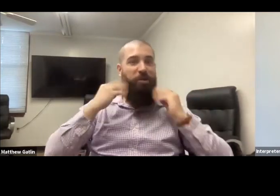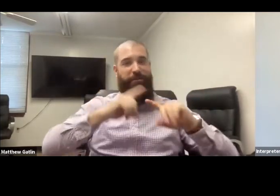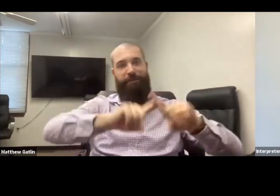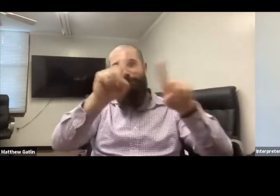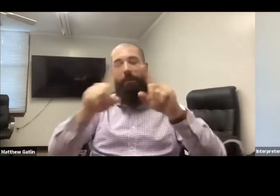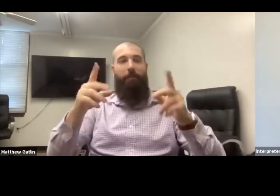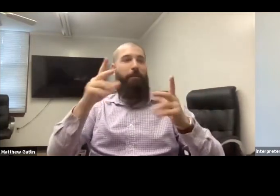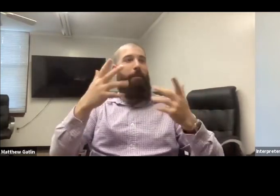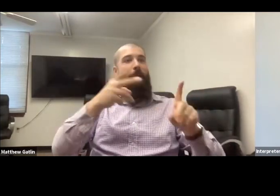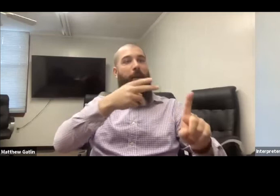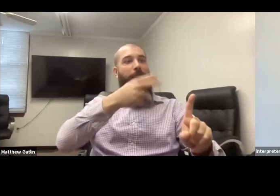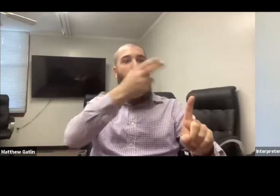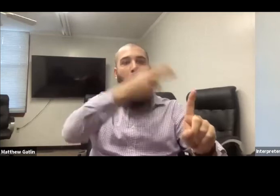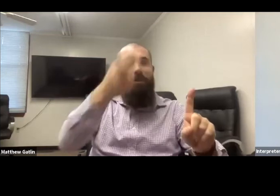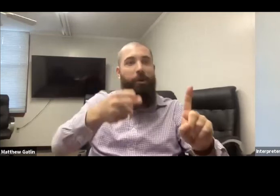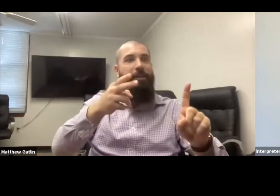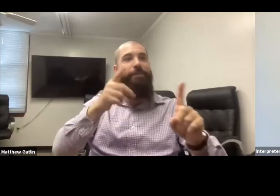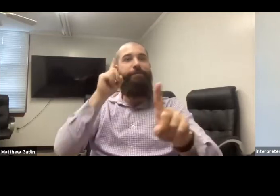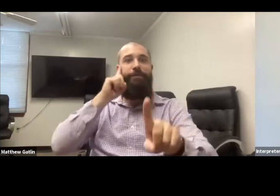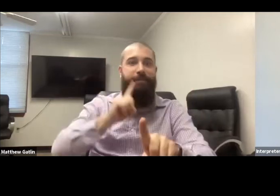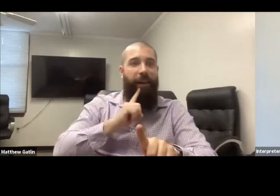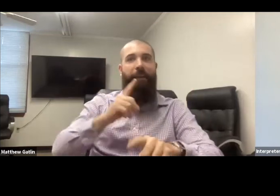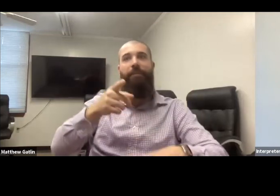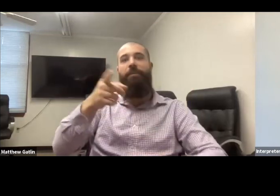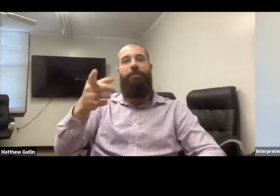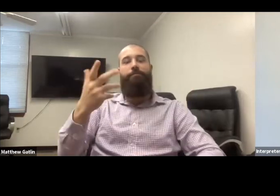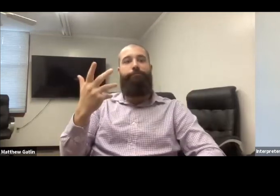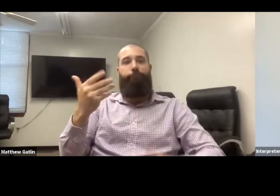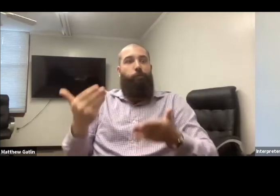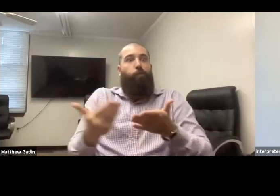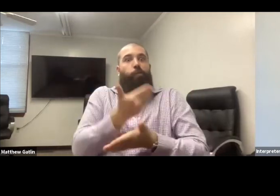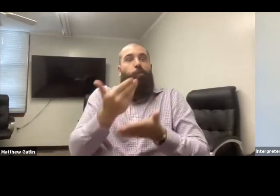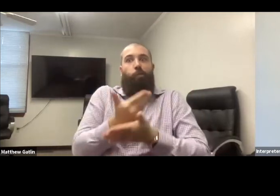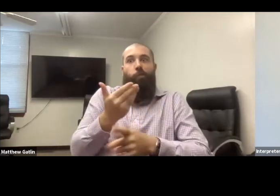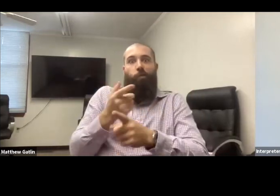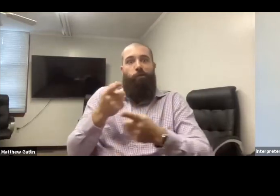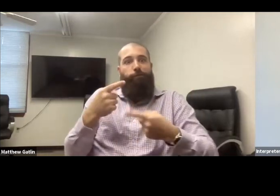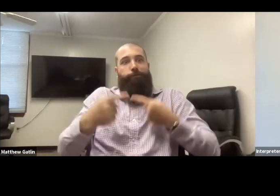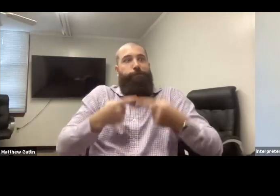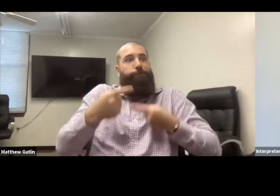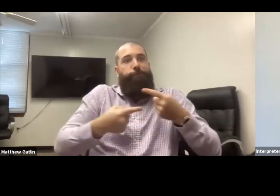different, you know, backgrounds, different experiences. You had a hard of hearing, you had deaf,